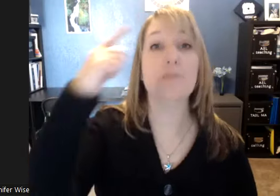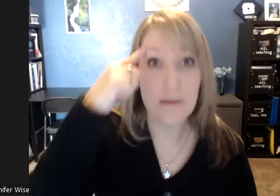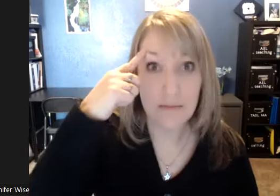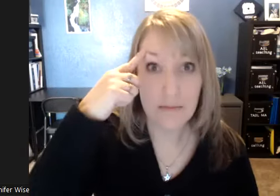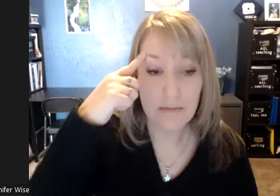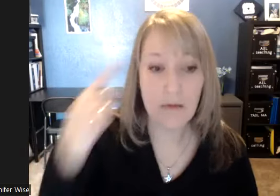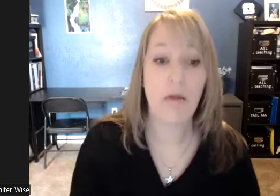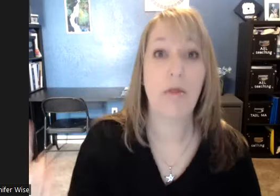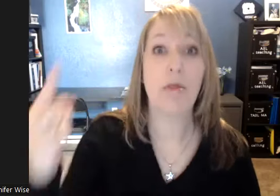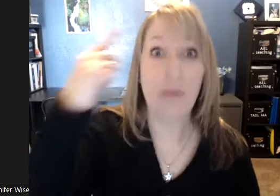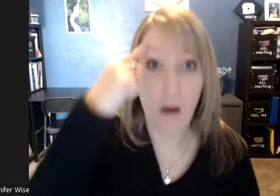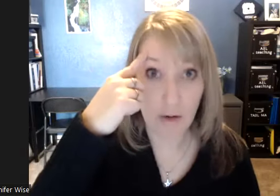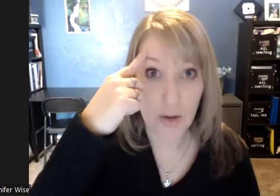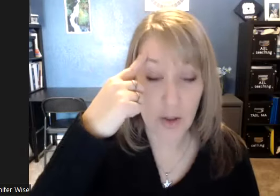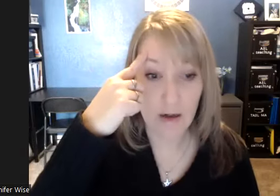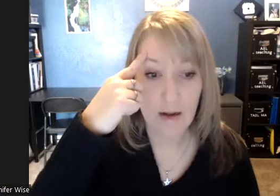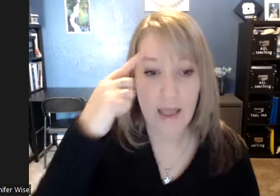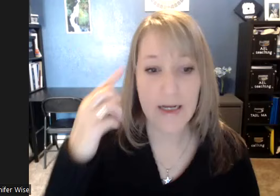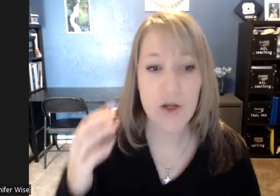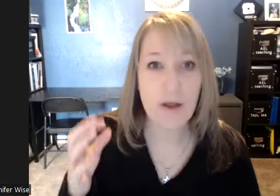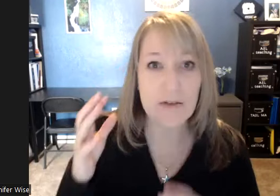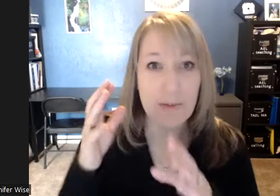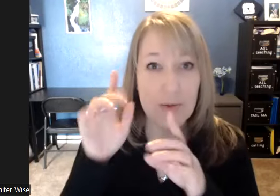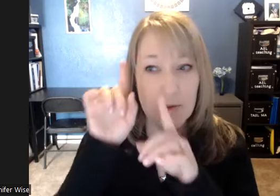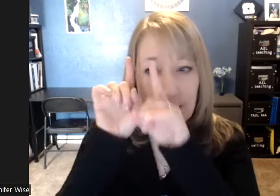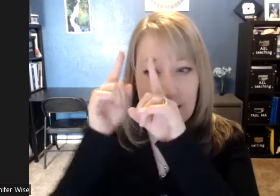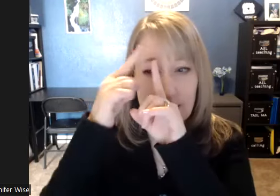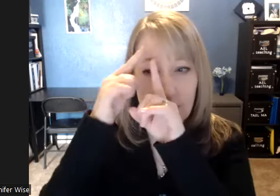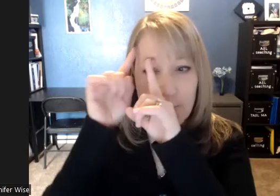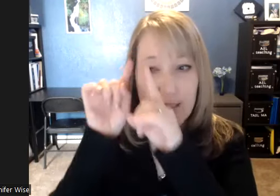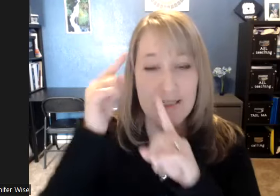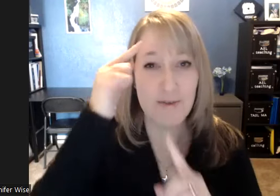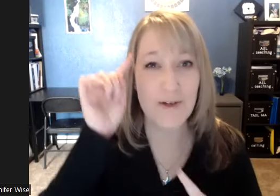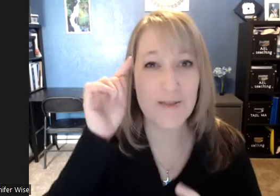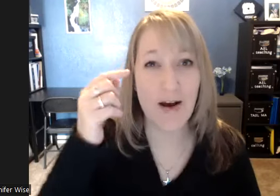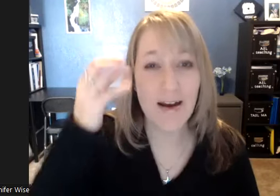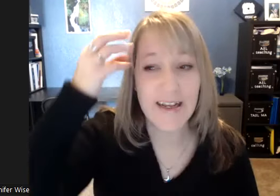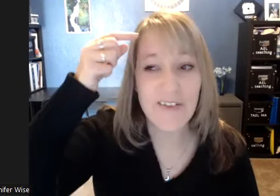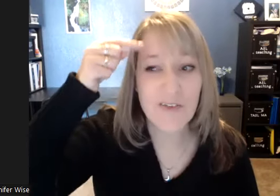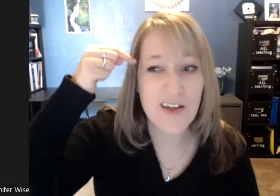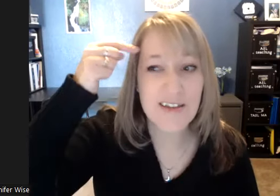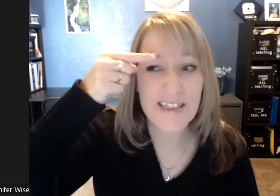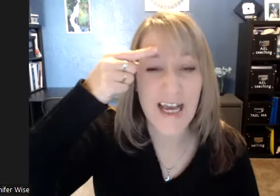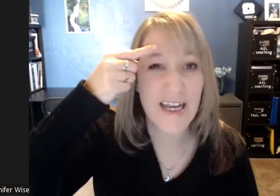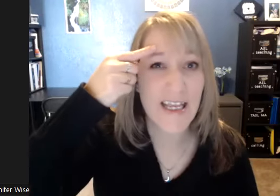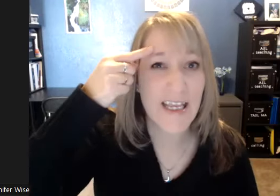comes, thought occur. And I know that every time I'm doing it, it's a little bit in a different spot. If as long as it's kind of